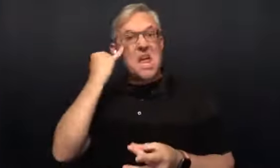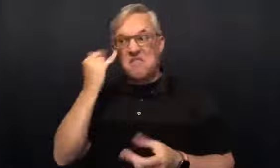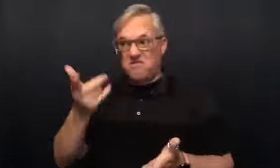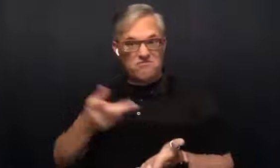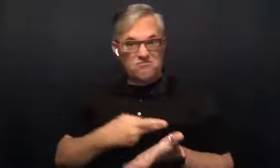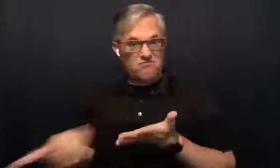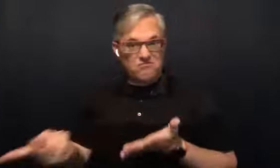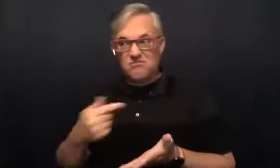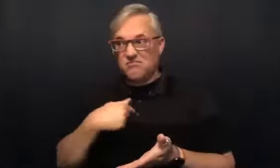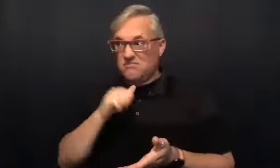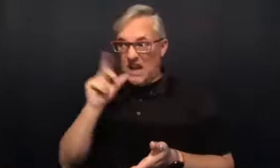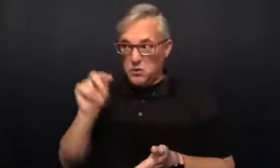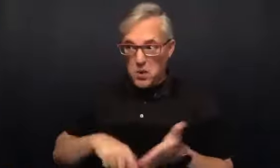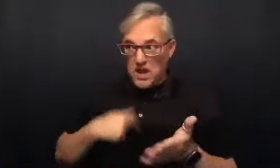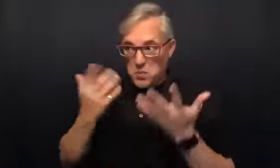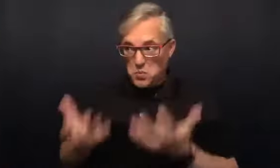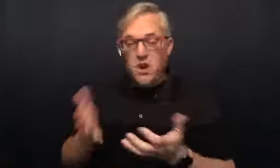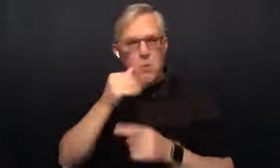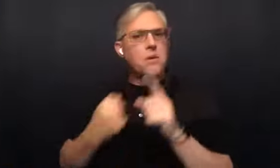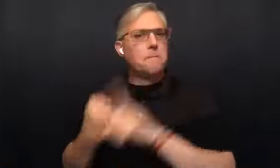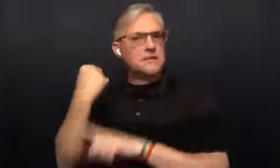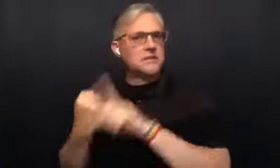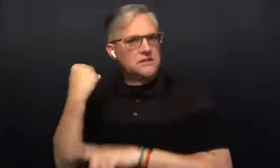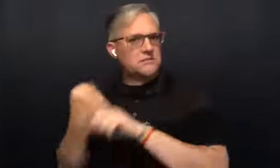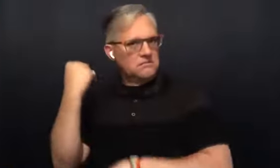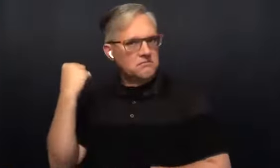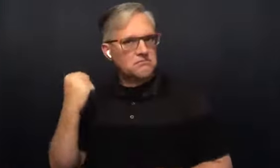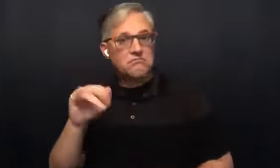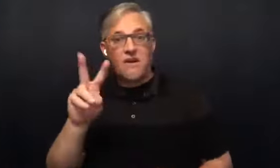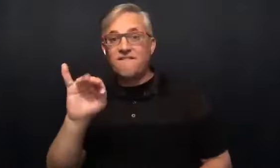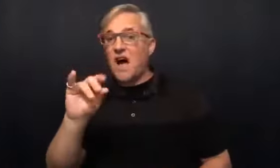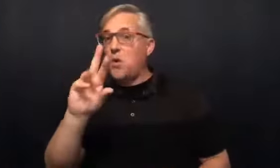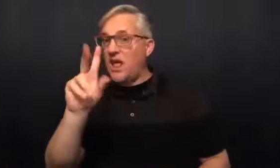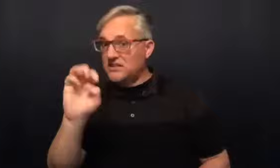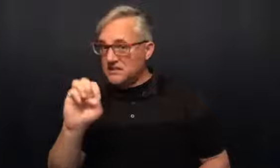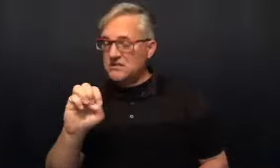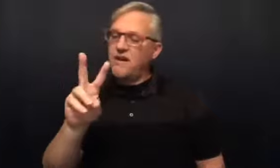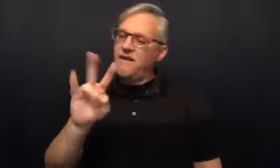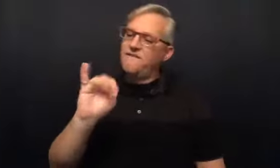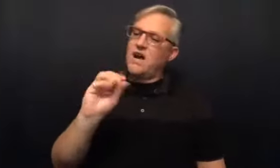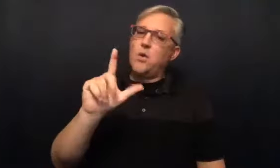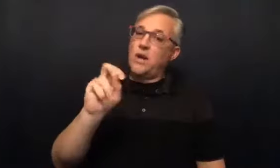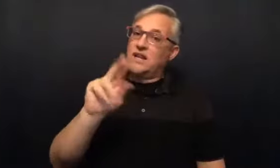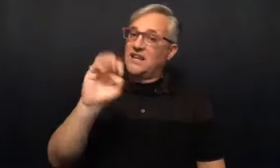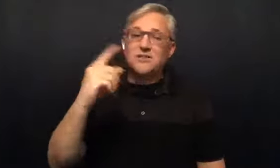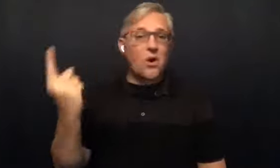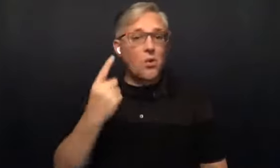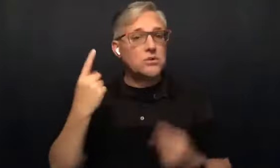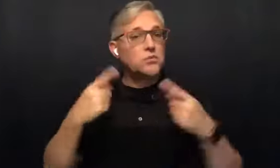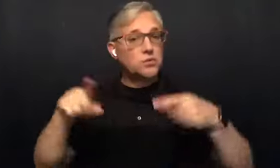want you to do. And violence always worked. It worked in my family, and later in life, all I learned how to do, I know how to live in crisis,